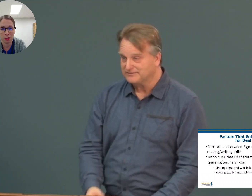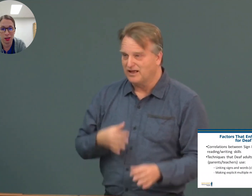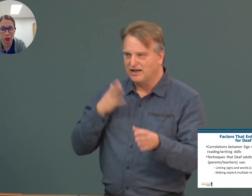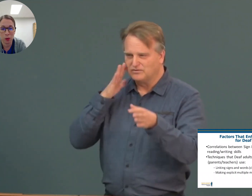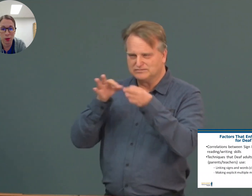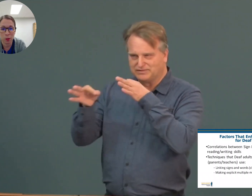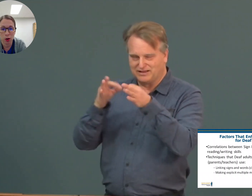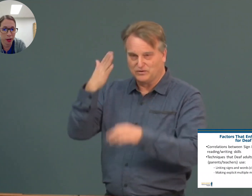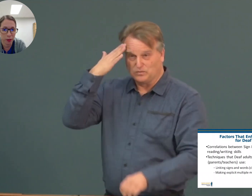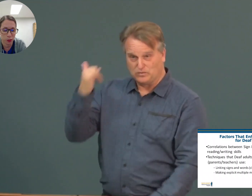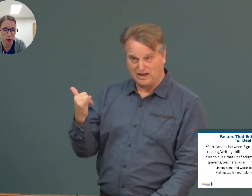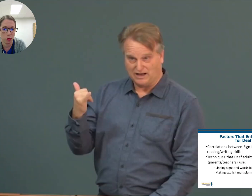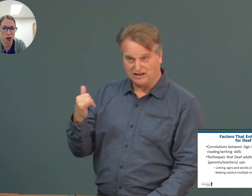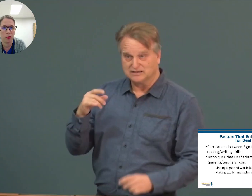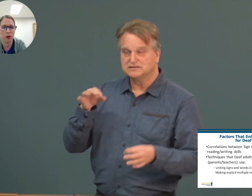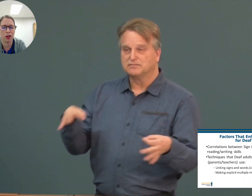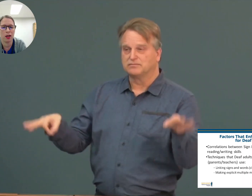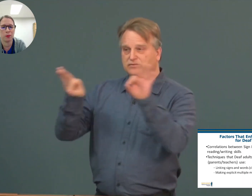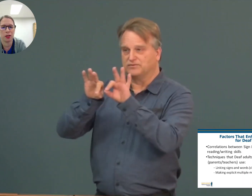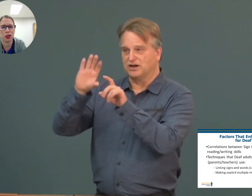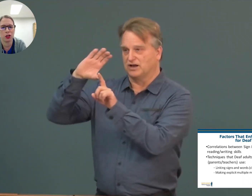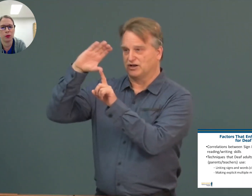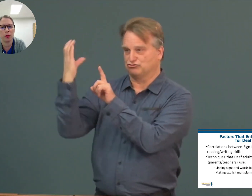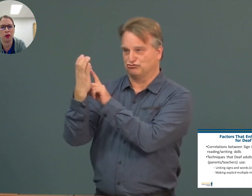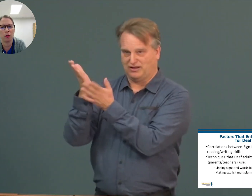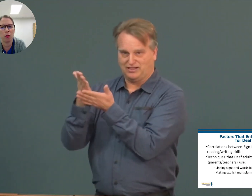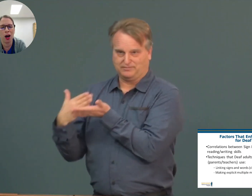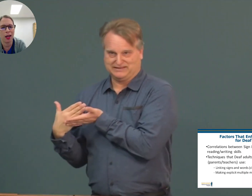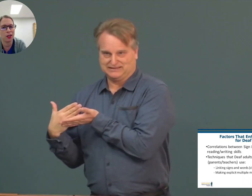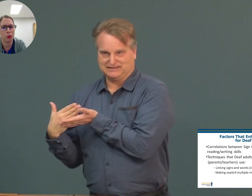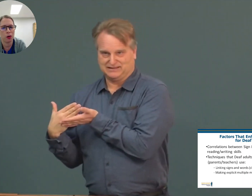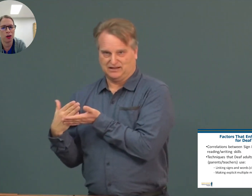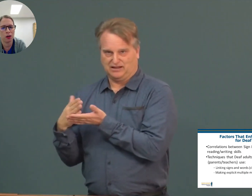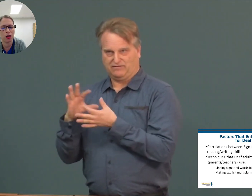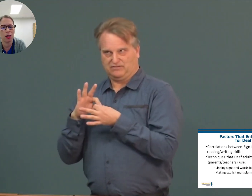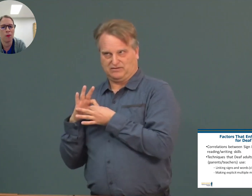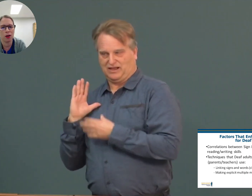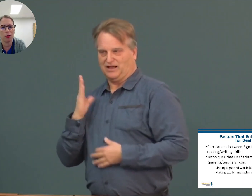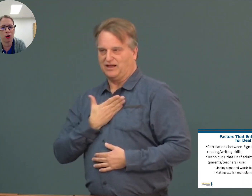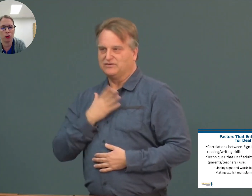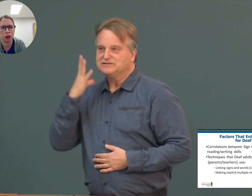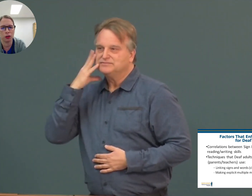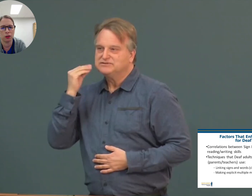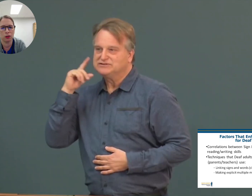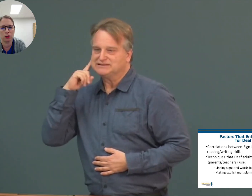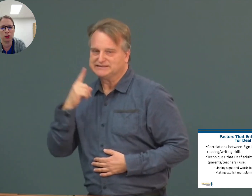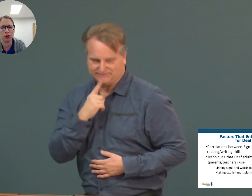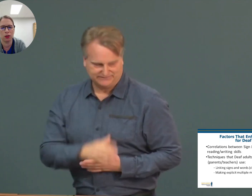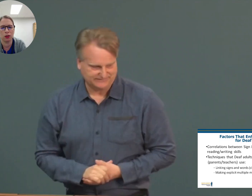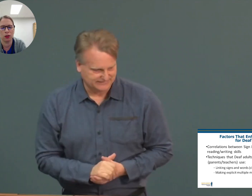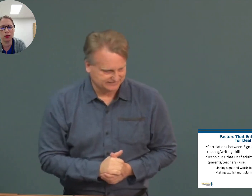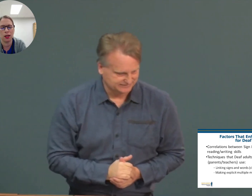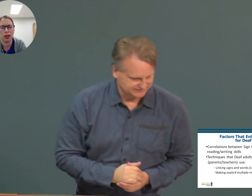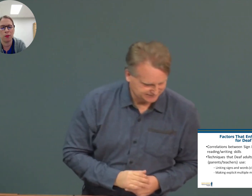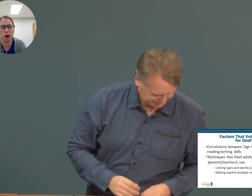We want more. We always want more. We want explanations. We want to know why. It's important part of our culture and a part